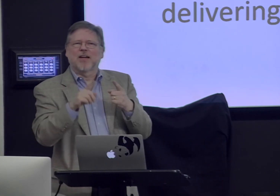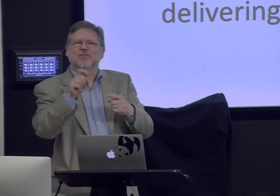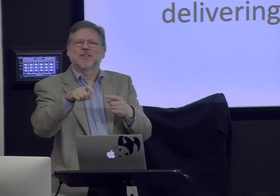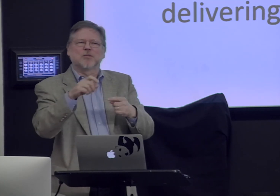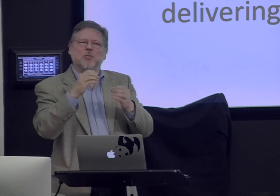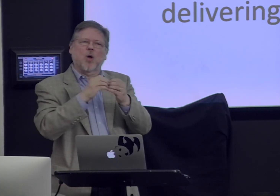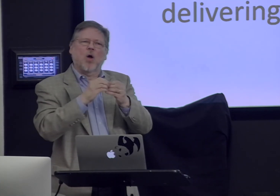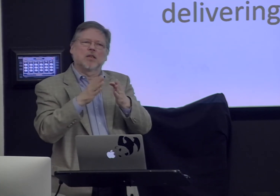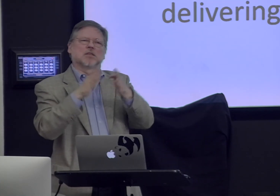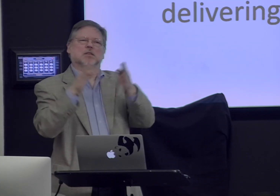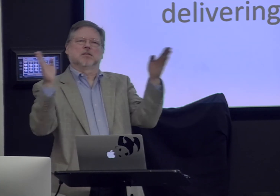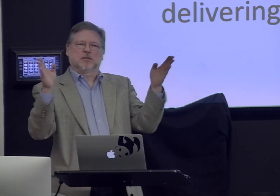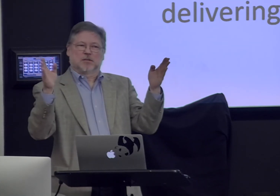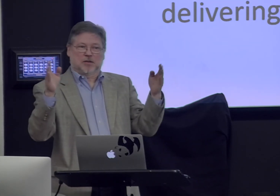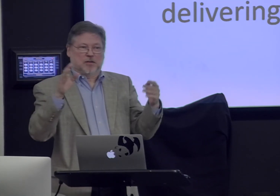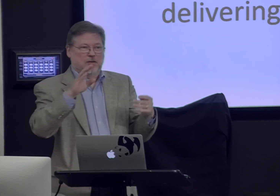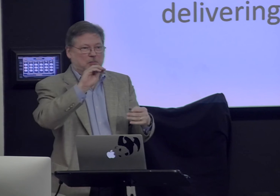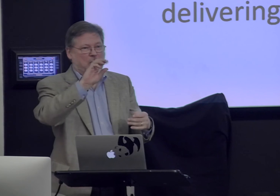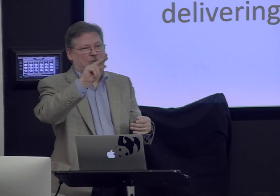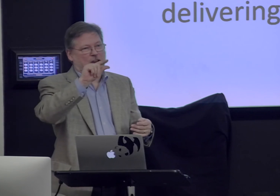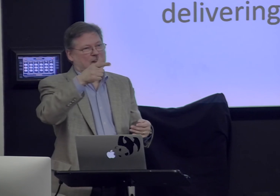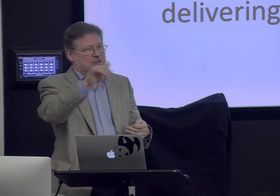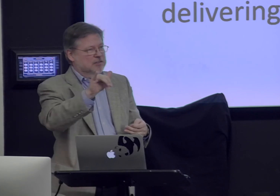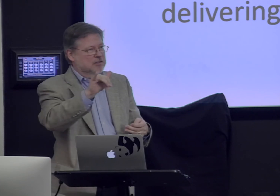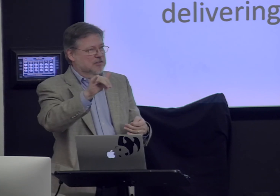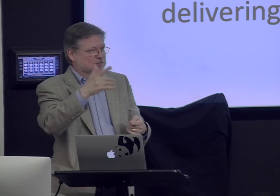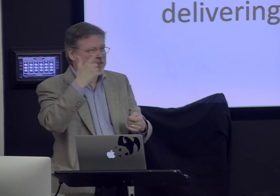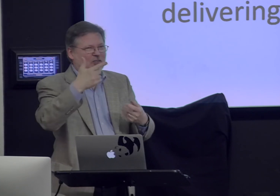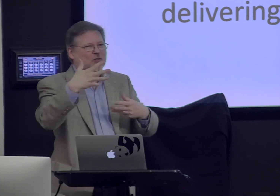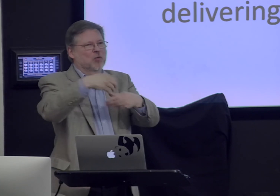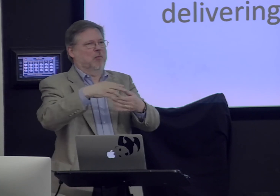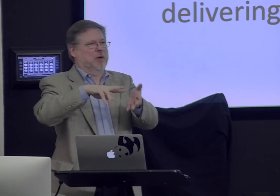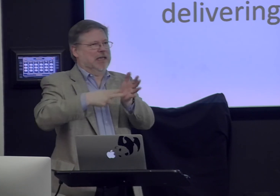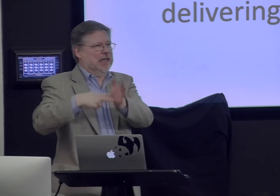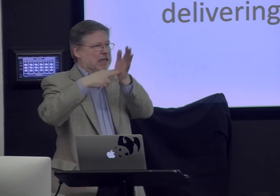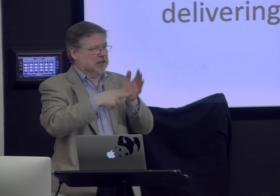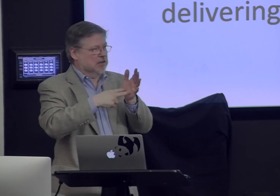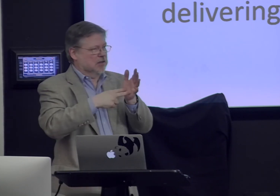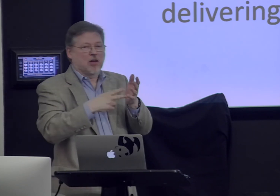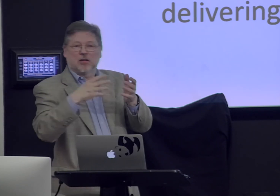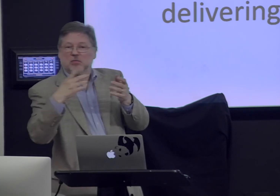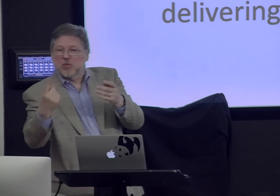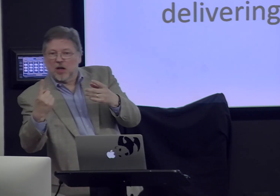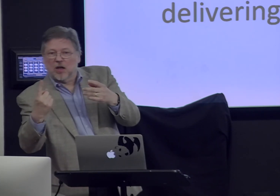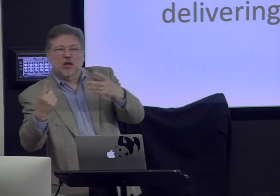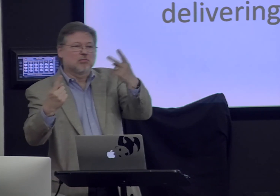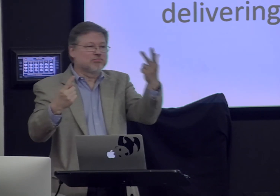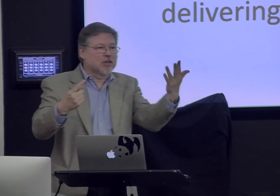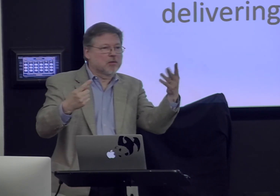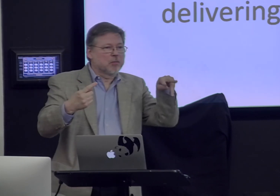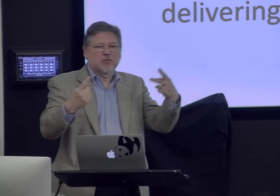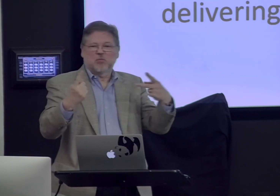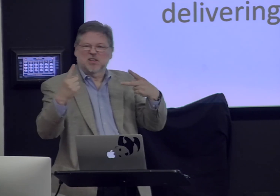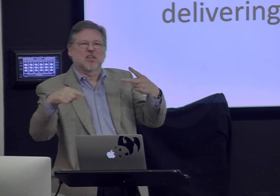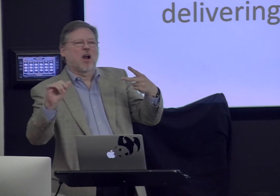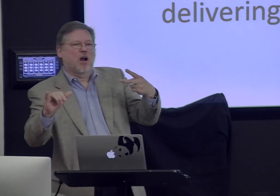So remember that when I talk about lexicon, I'm not talking about simply a list of dictionary entries or a